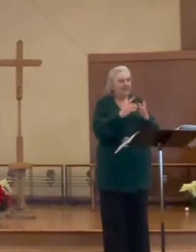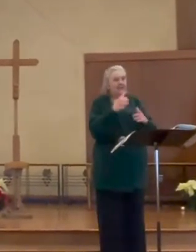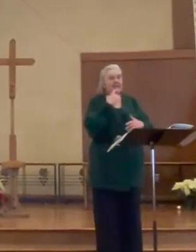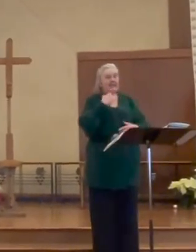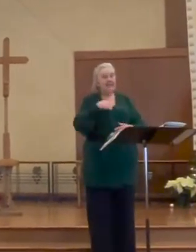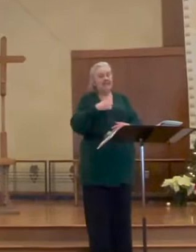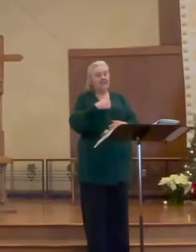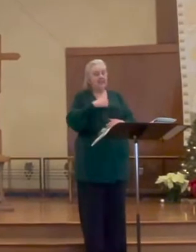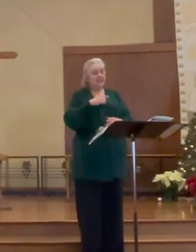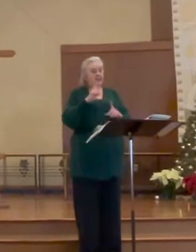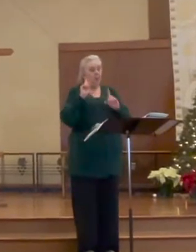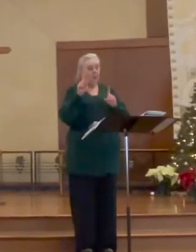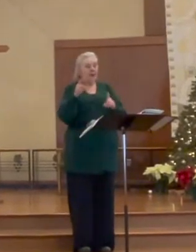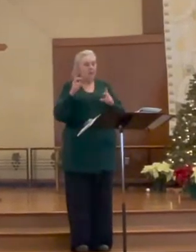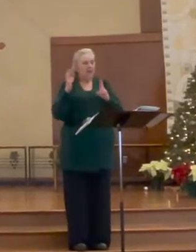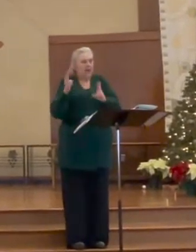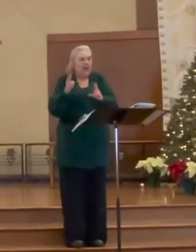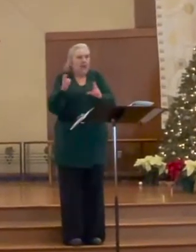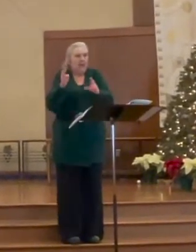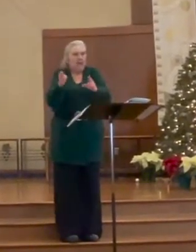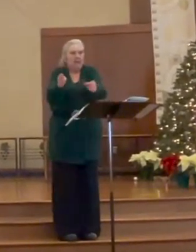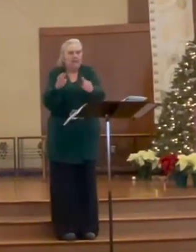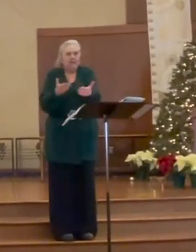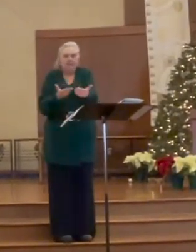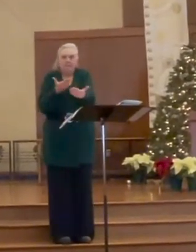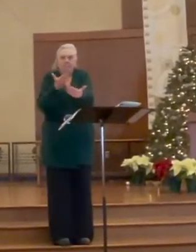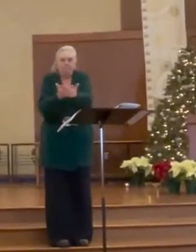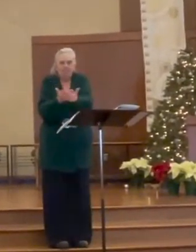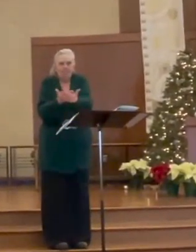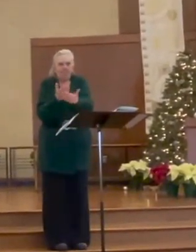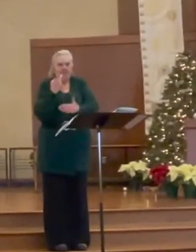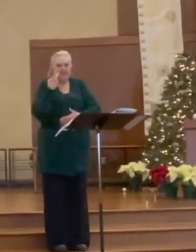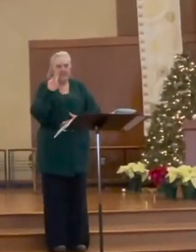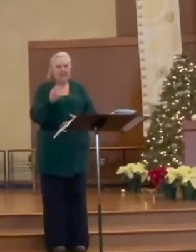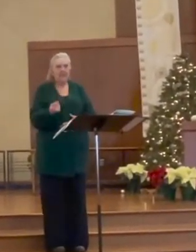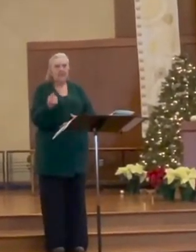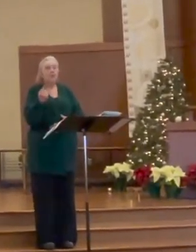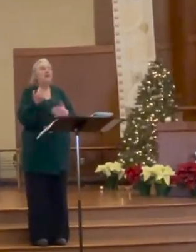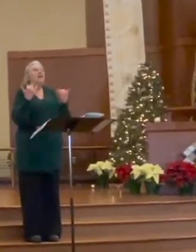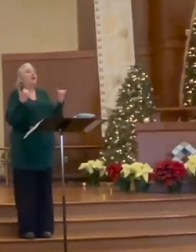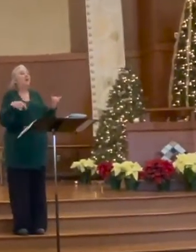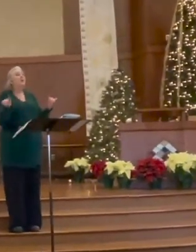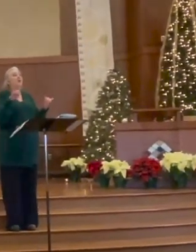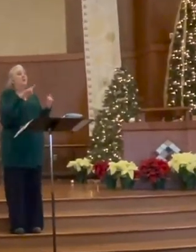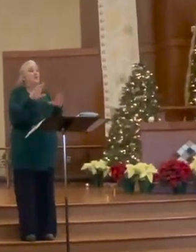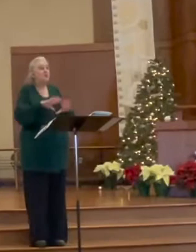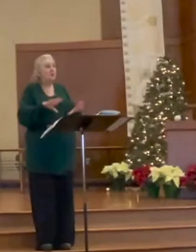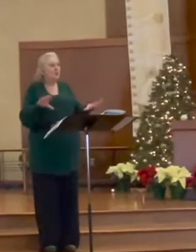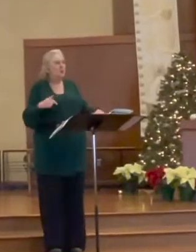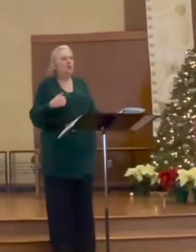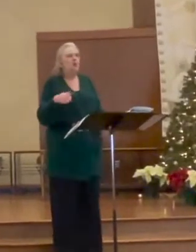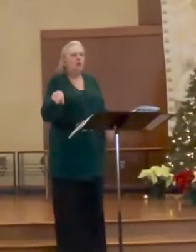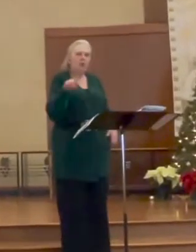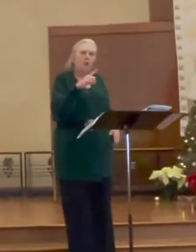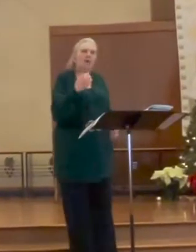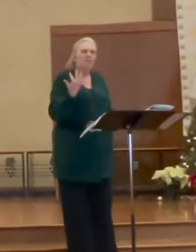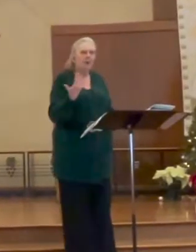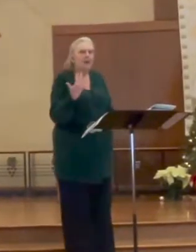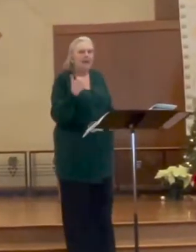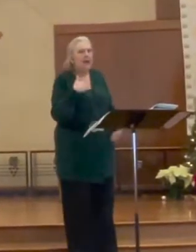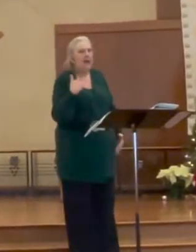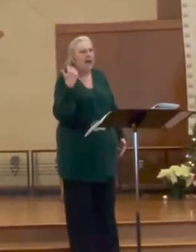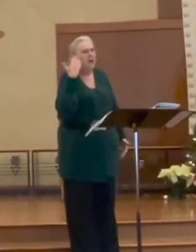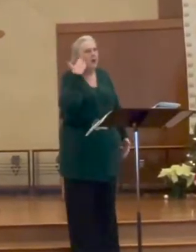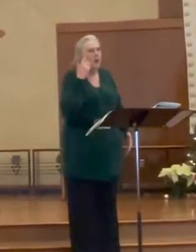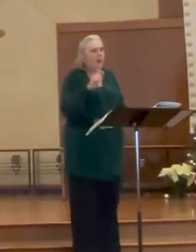us they went with haste to see this one. And now you, children, you've been waiting, I know, lighting